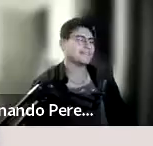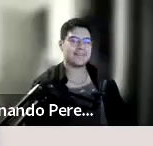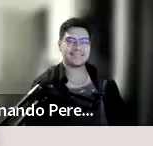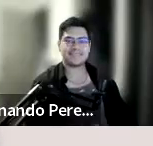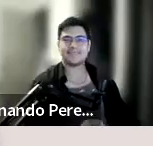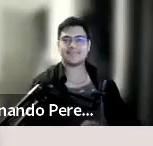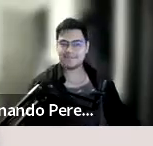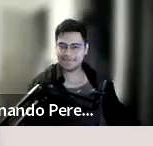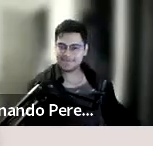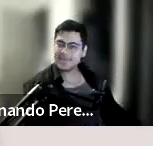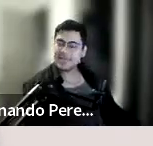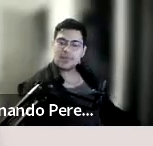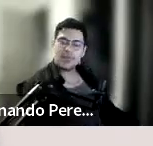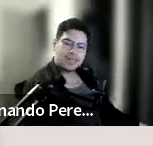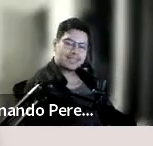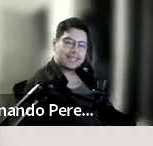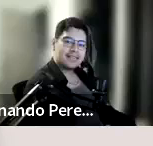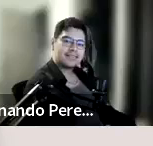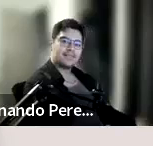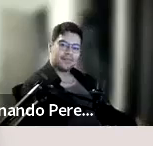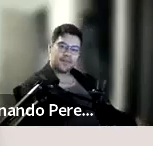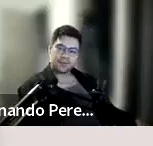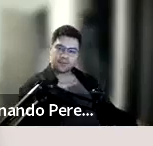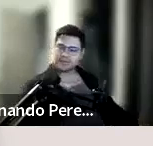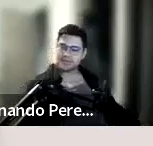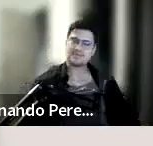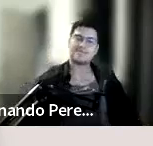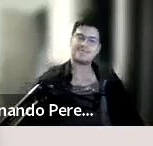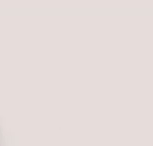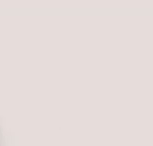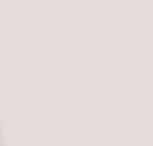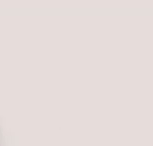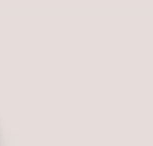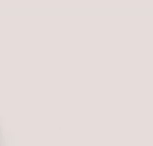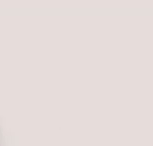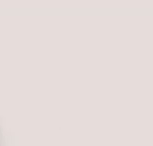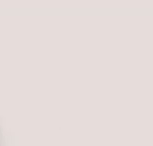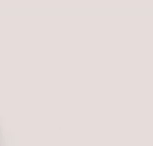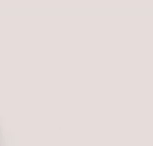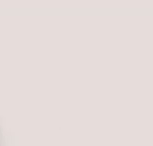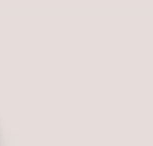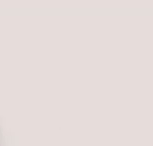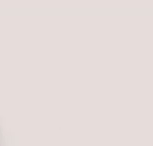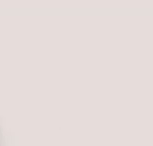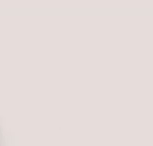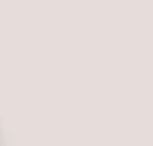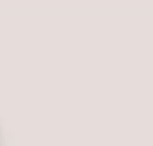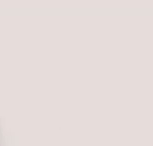correct. What a nice photo. Okay. Take a note.